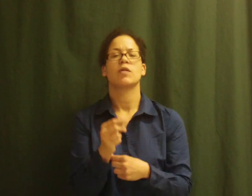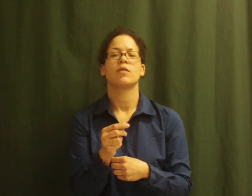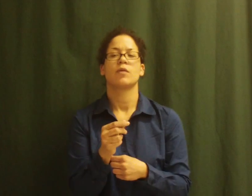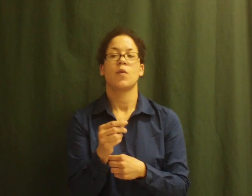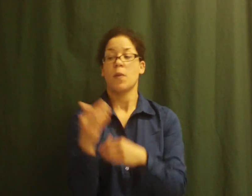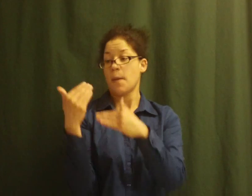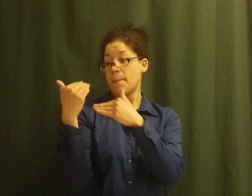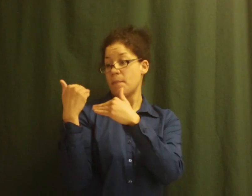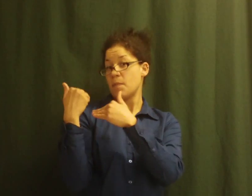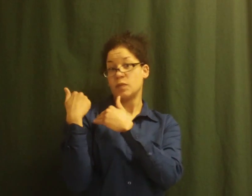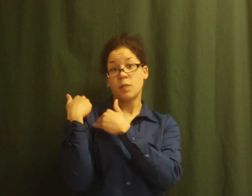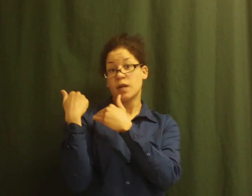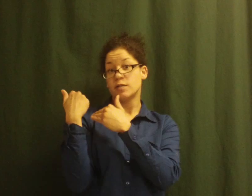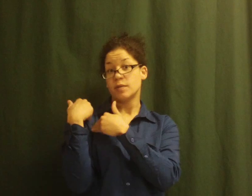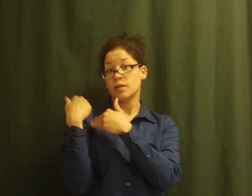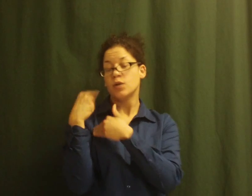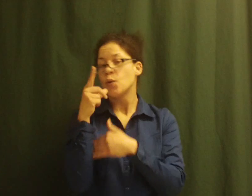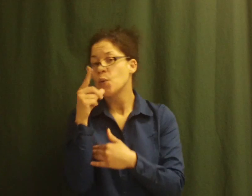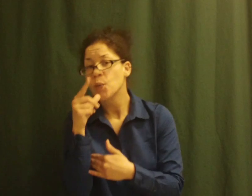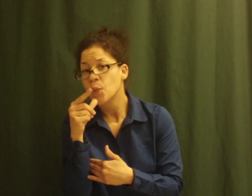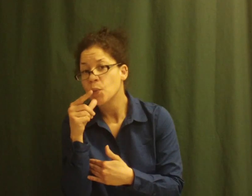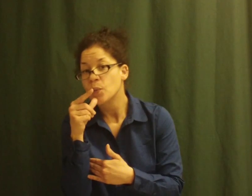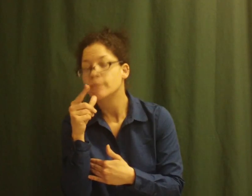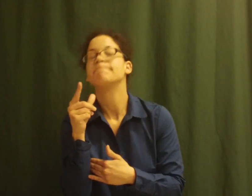in part by people who use that highway.